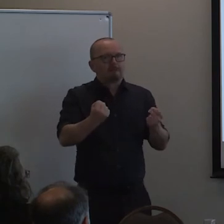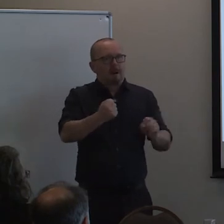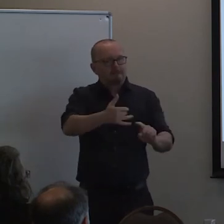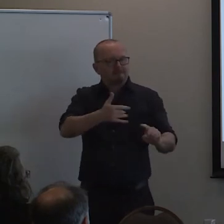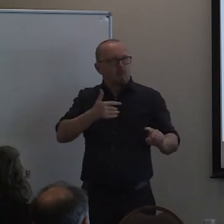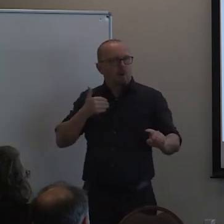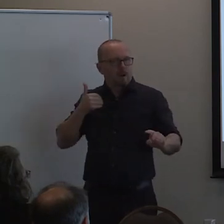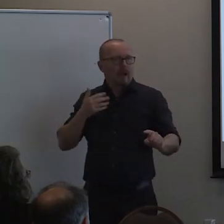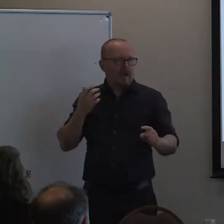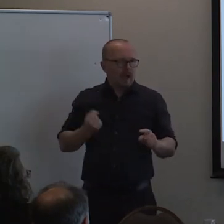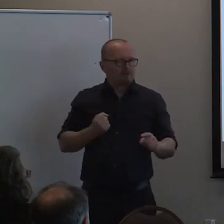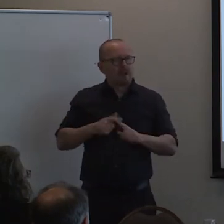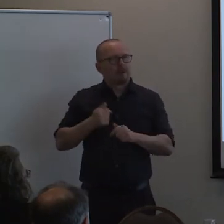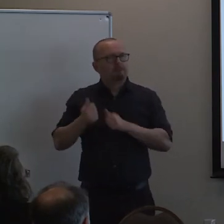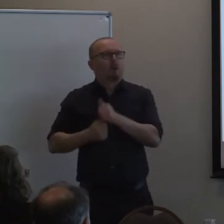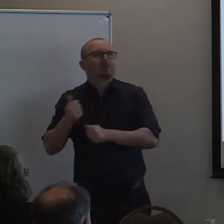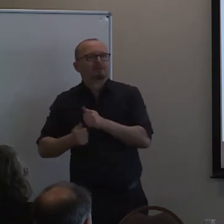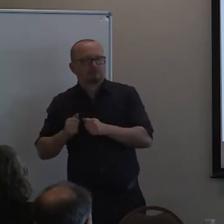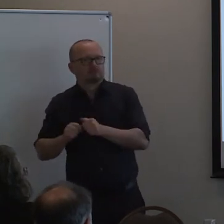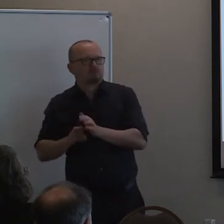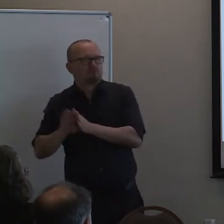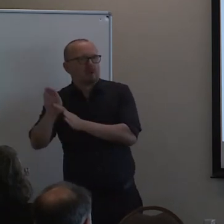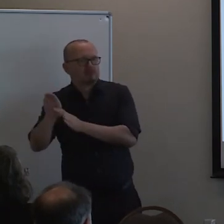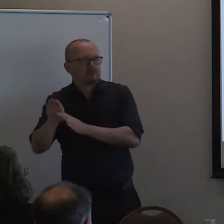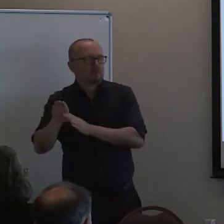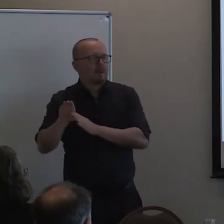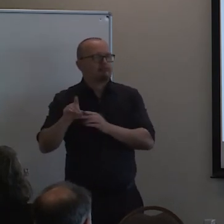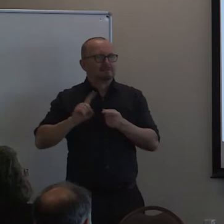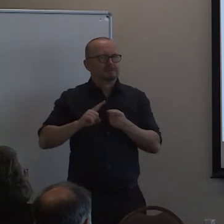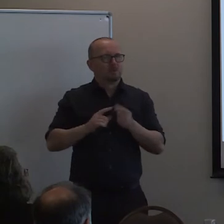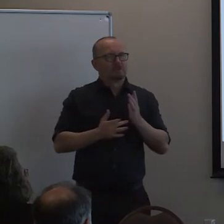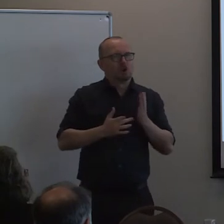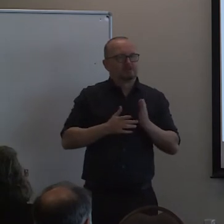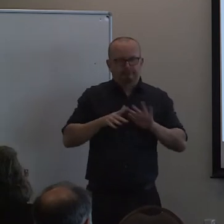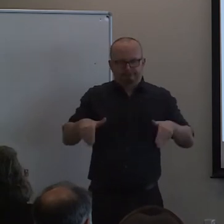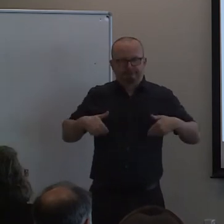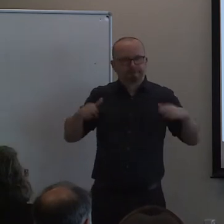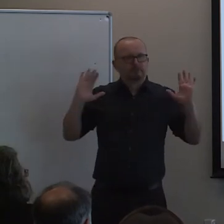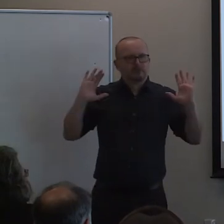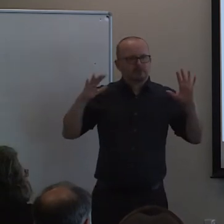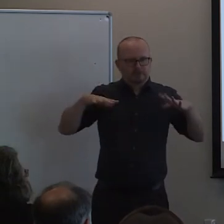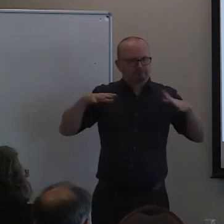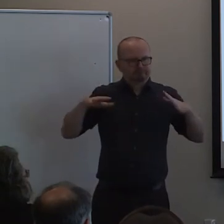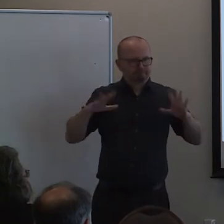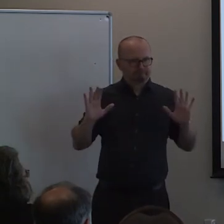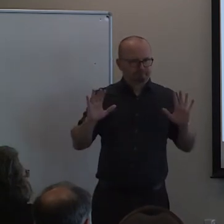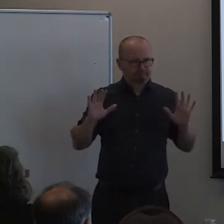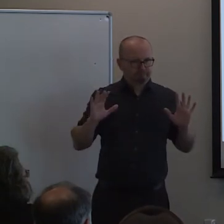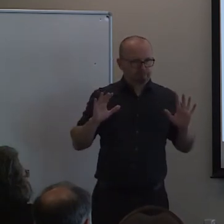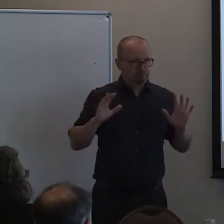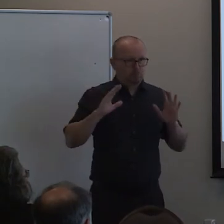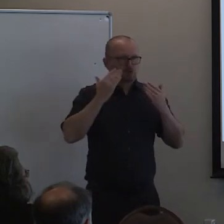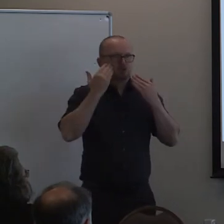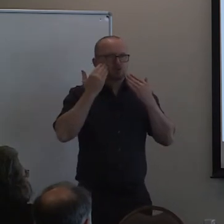significant because what we saw is this kind of hands-off, it's not our fault, neutral approach of tech companies really just backfired on them.